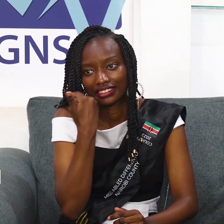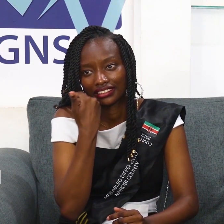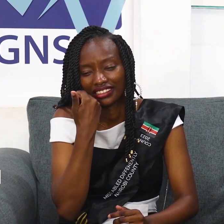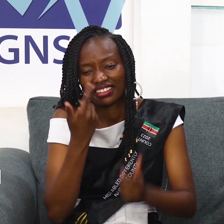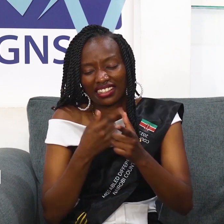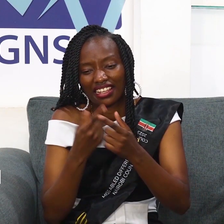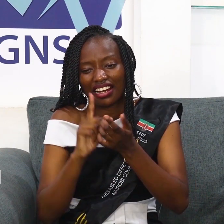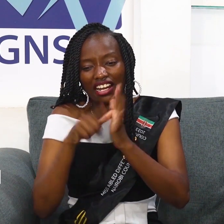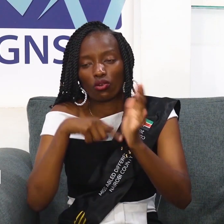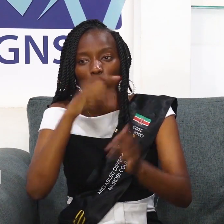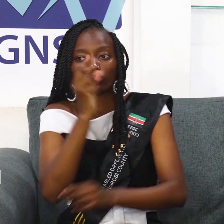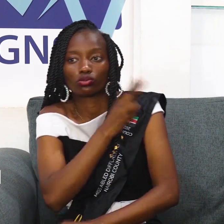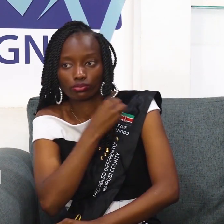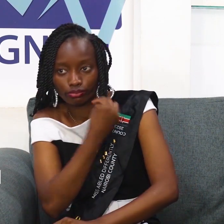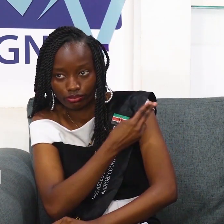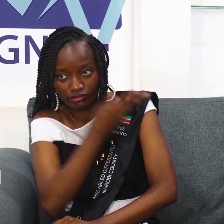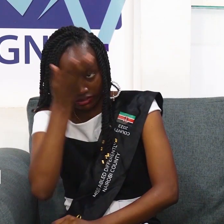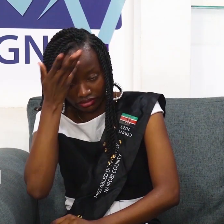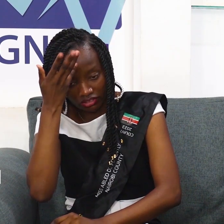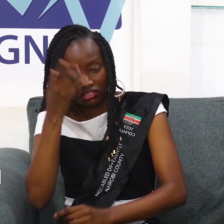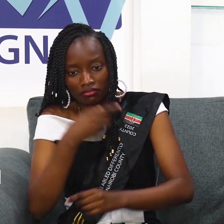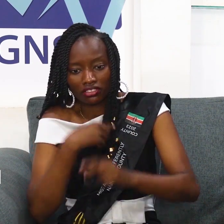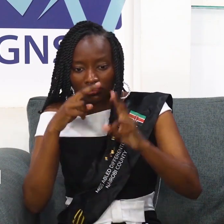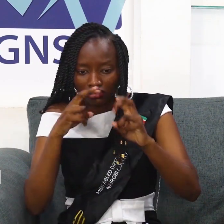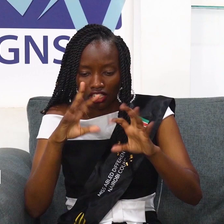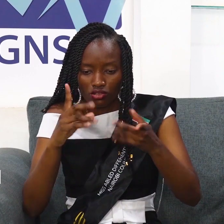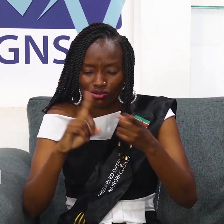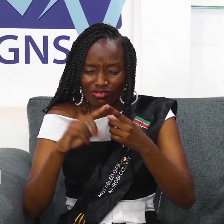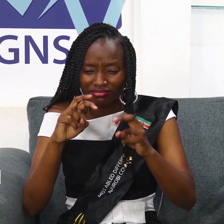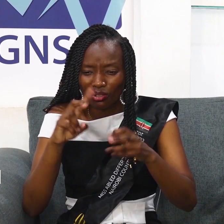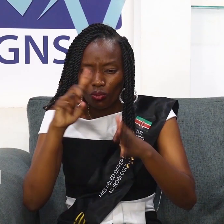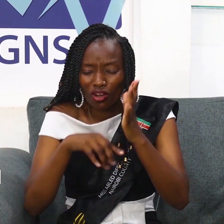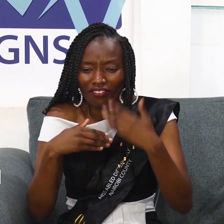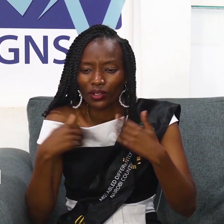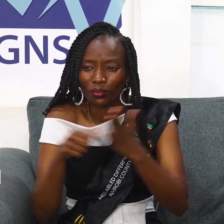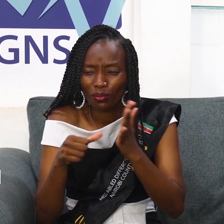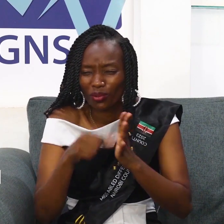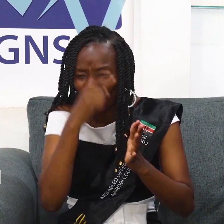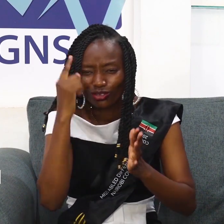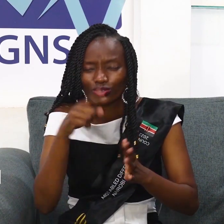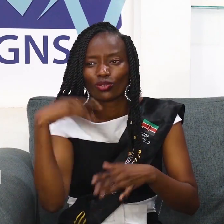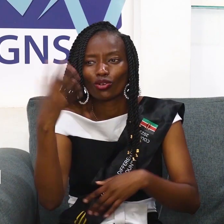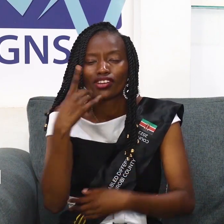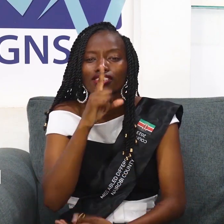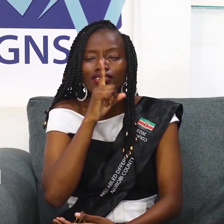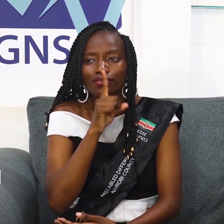And I got to become sick. And later when I was taken to the hospital, after some medical